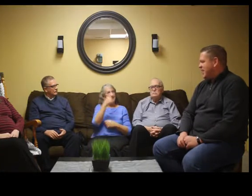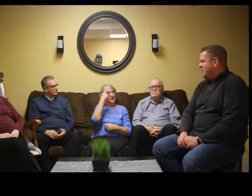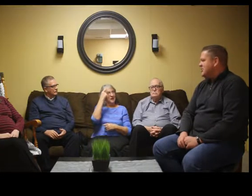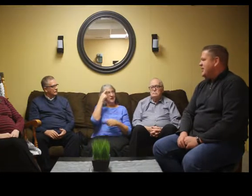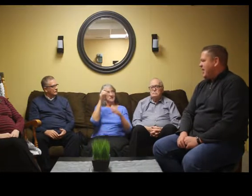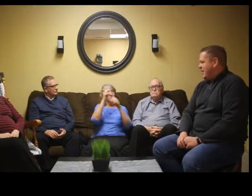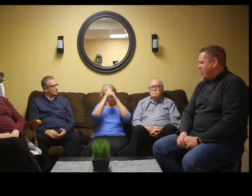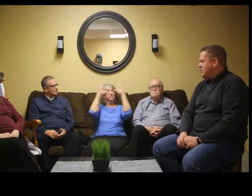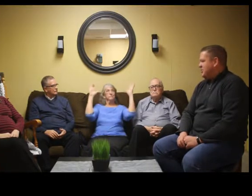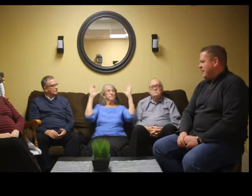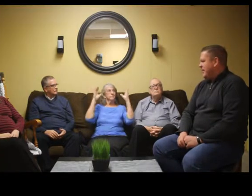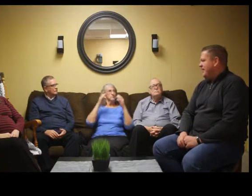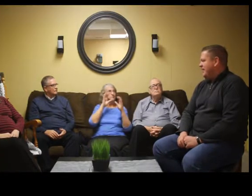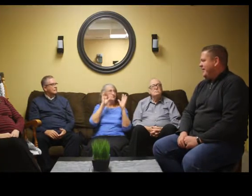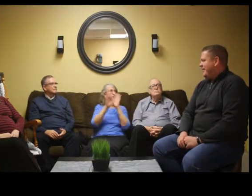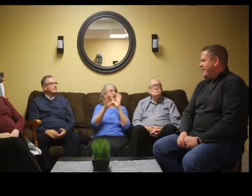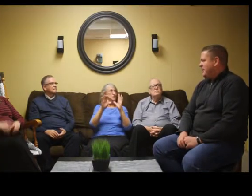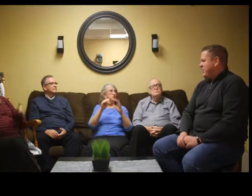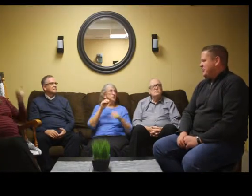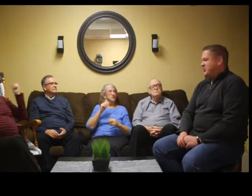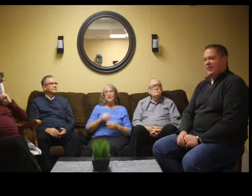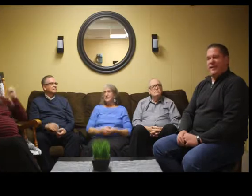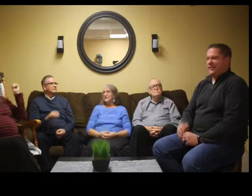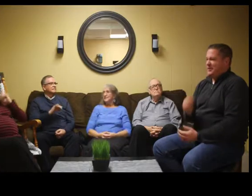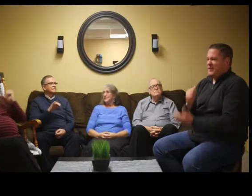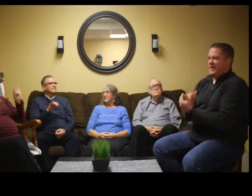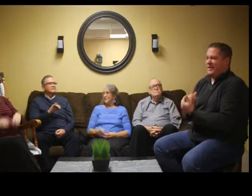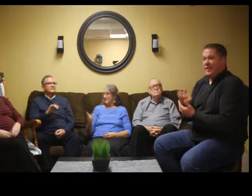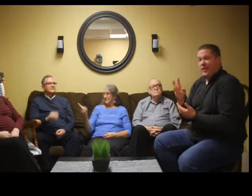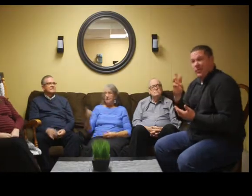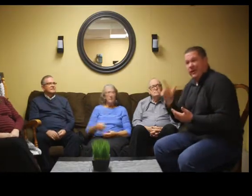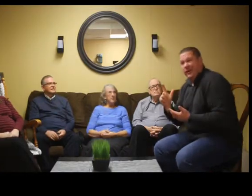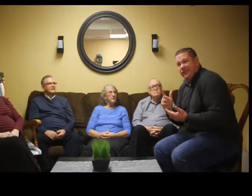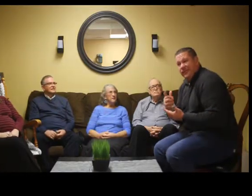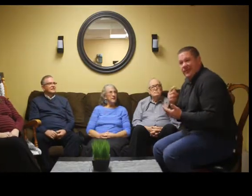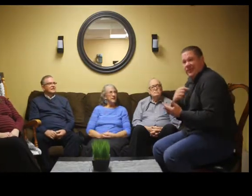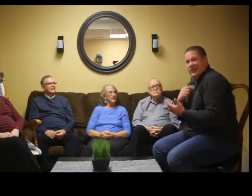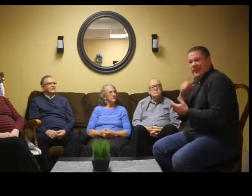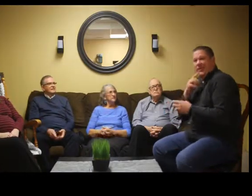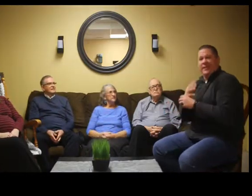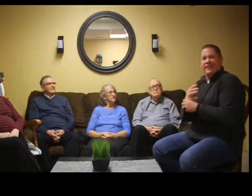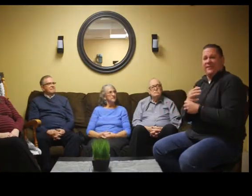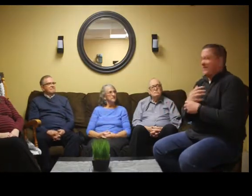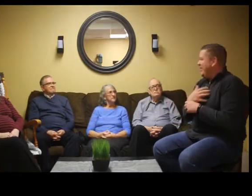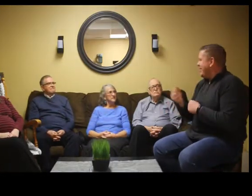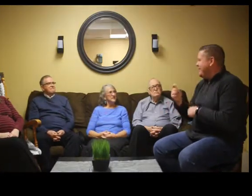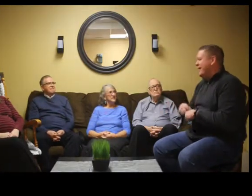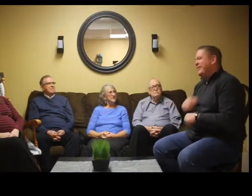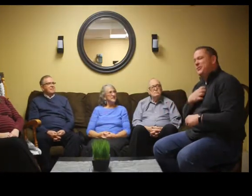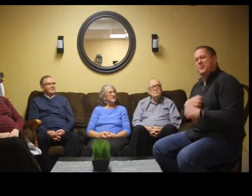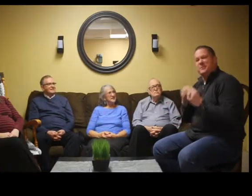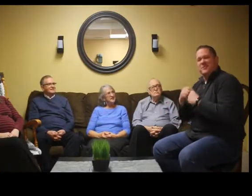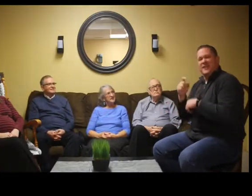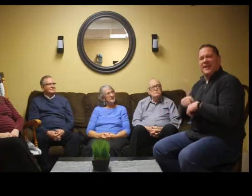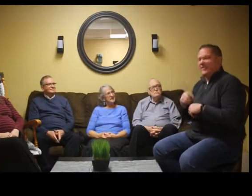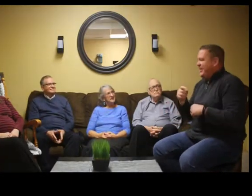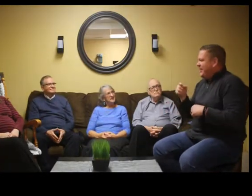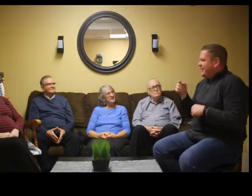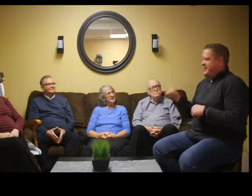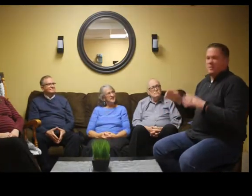Language, and it opens their mind, and the pictures are there. Amen. Well, we're out of time. I wish we had more time. This has been